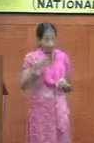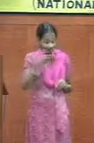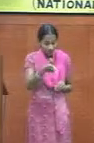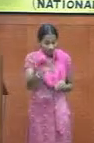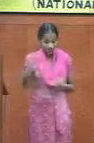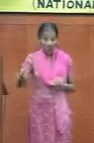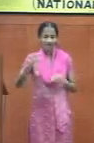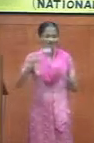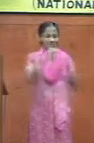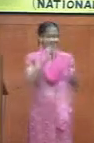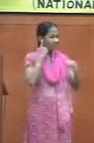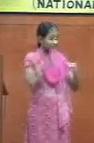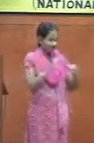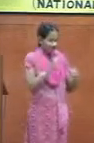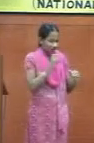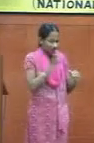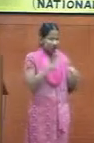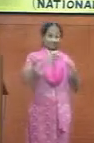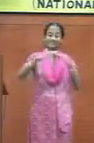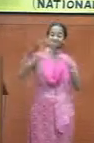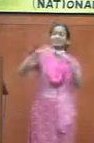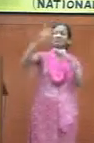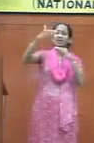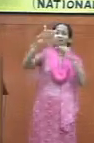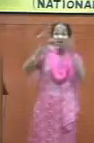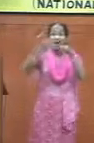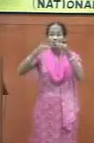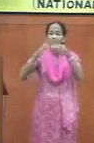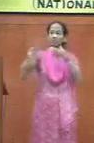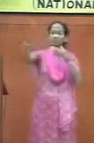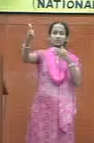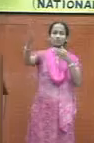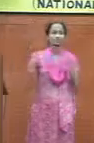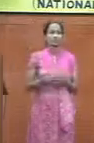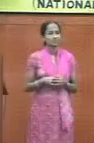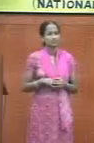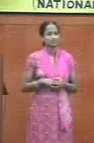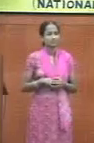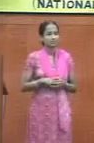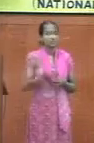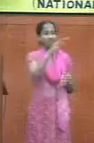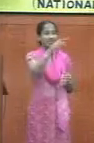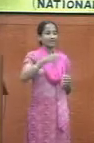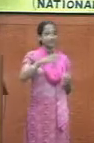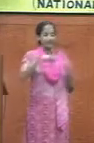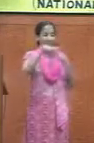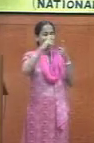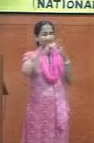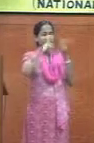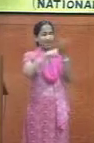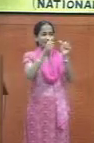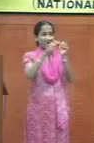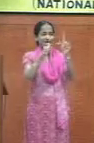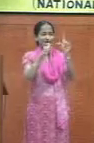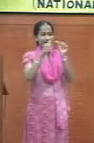the next authority, which is the High Court. And if, like, for example, in the state of Kerala, for the second time